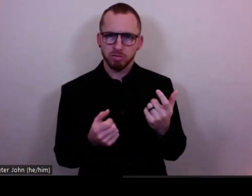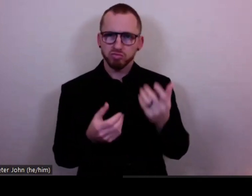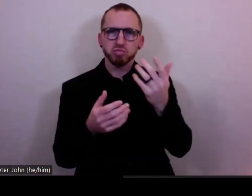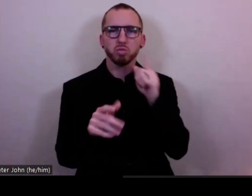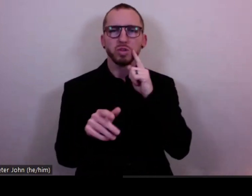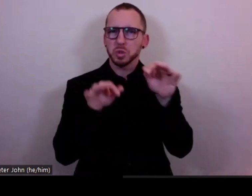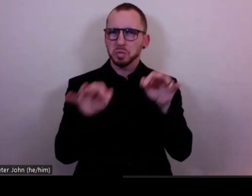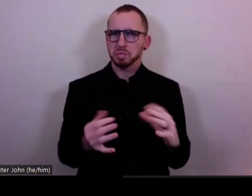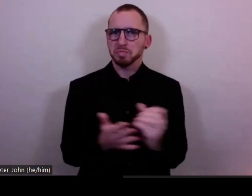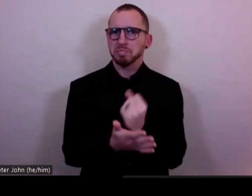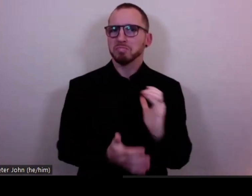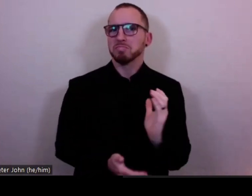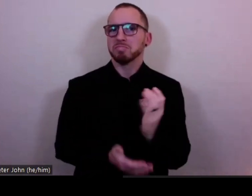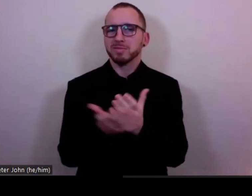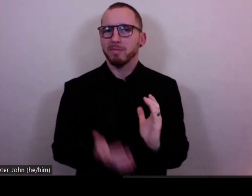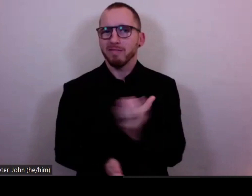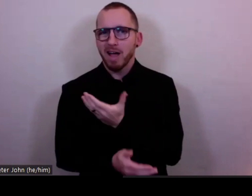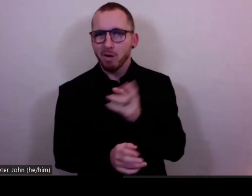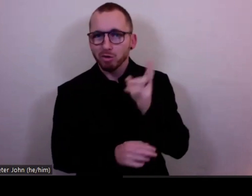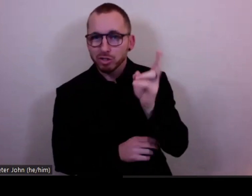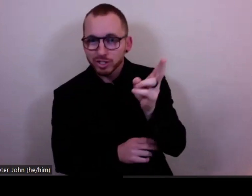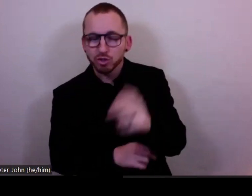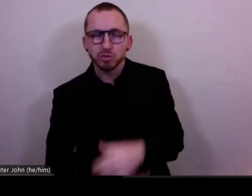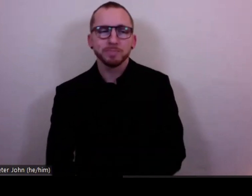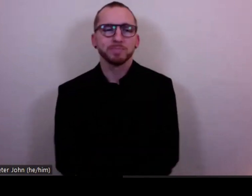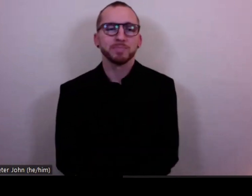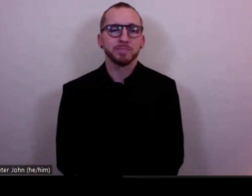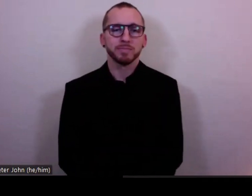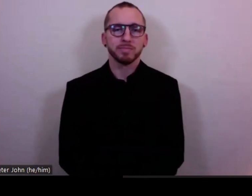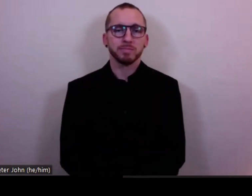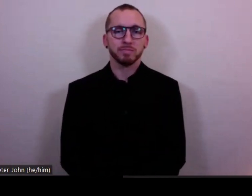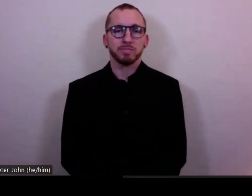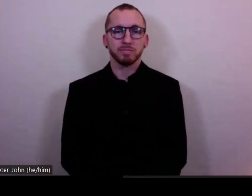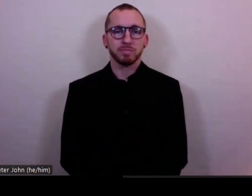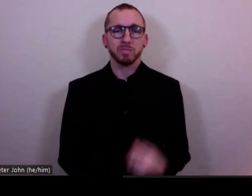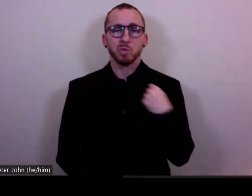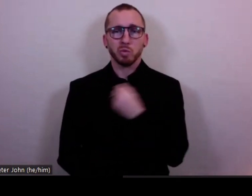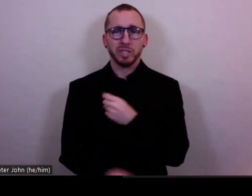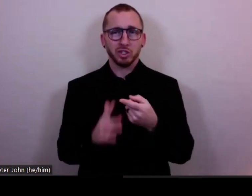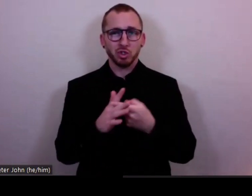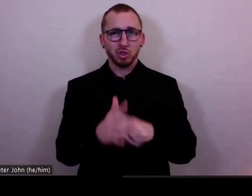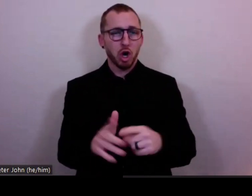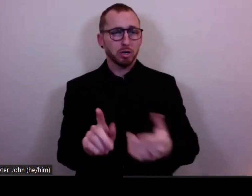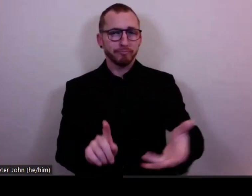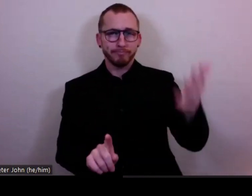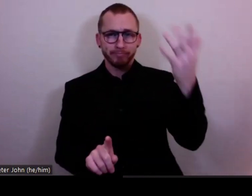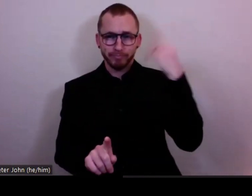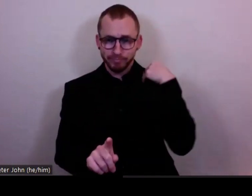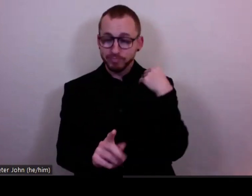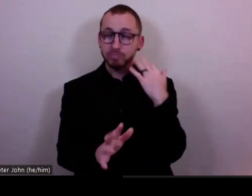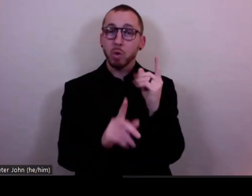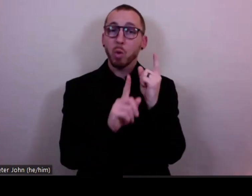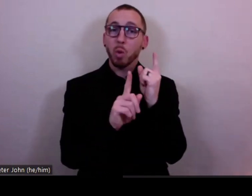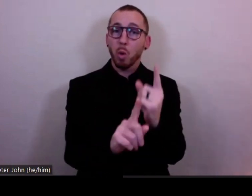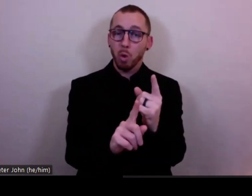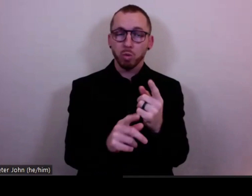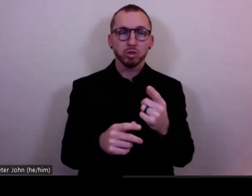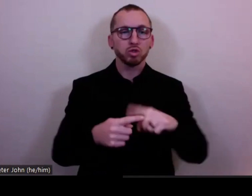exciting opportunity that was extended to state partners, local behavioral health